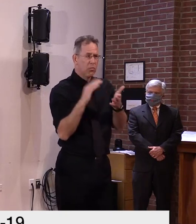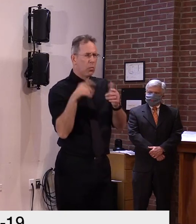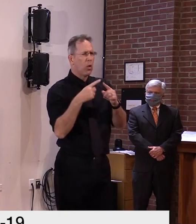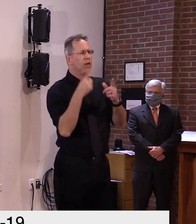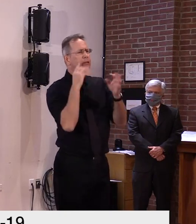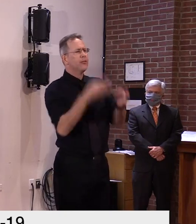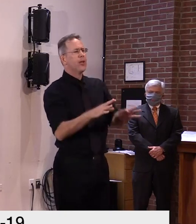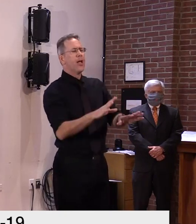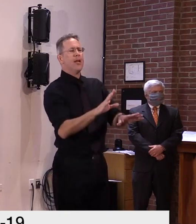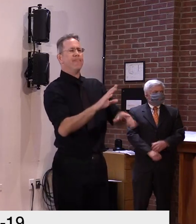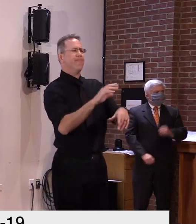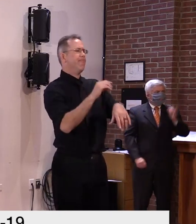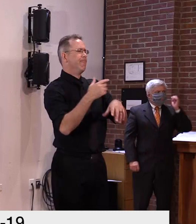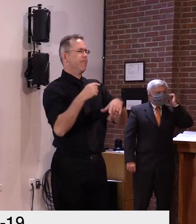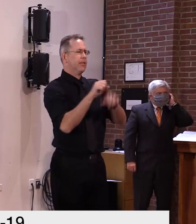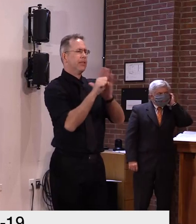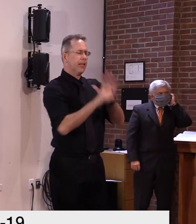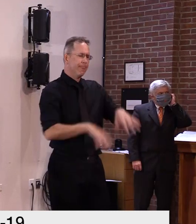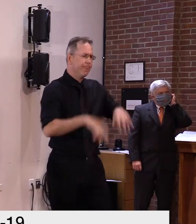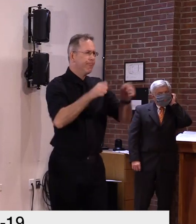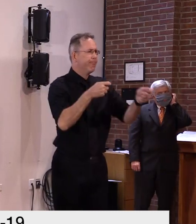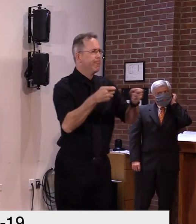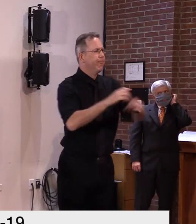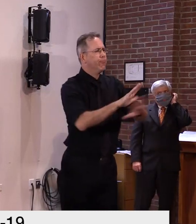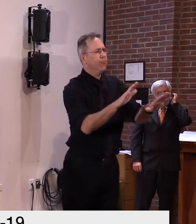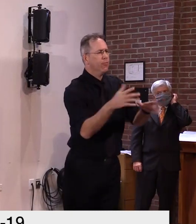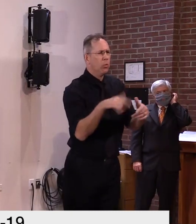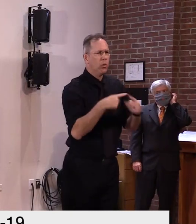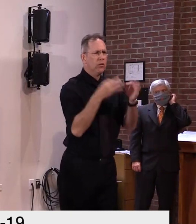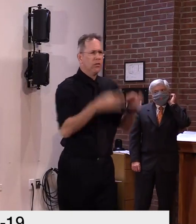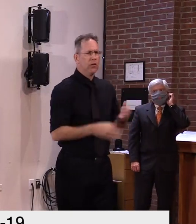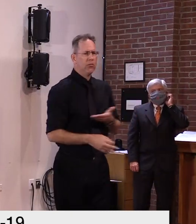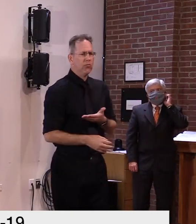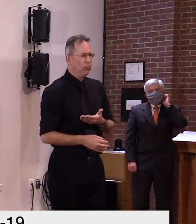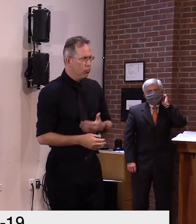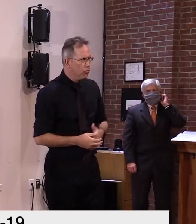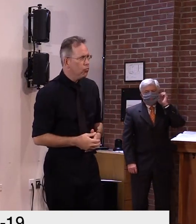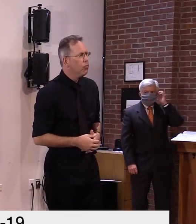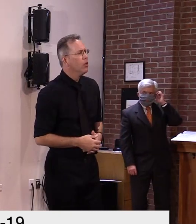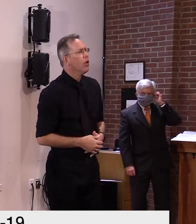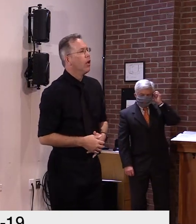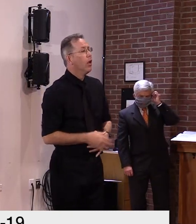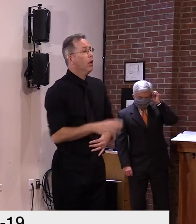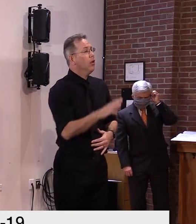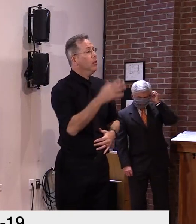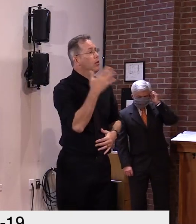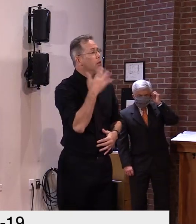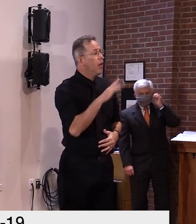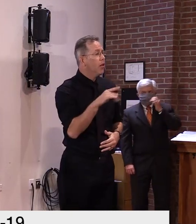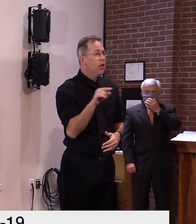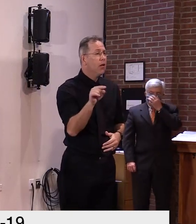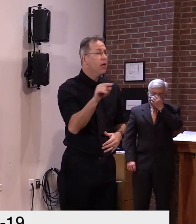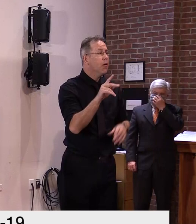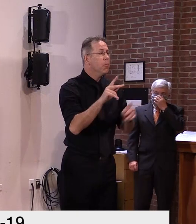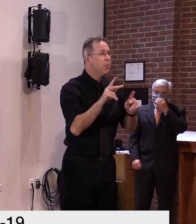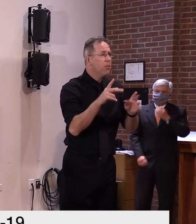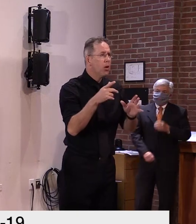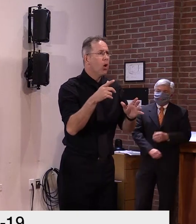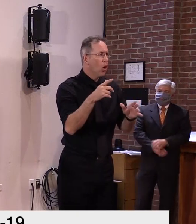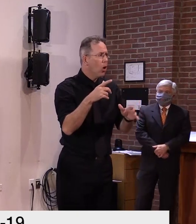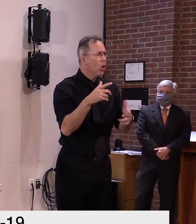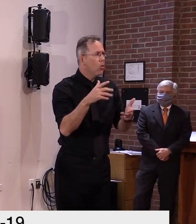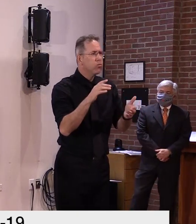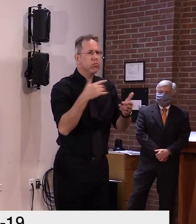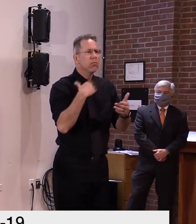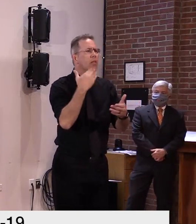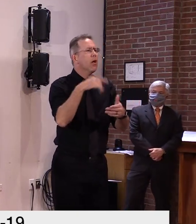maybe shutting down or revision of some of the guidance. I think we're in pretty good shape in some respects when you look at what